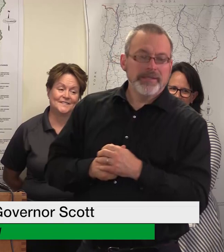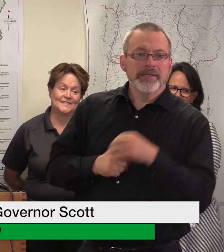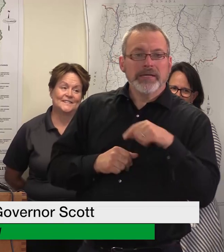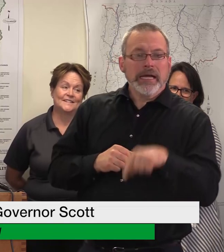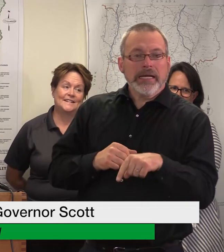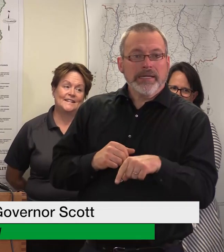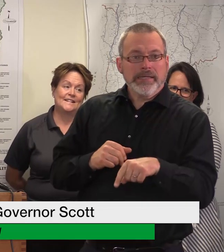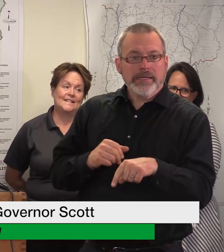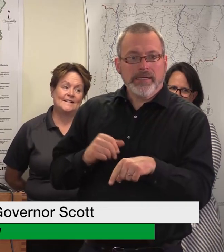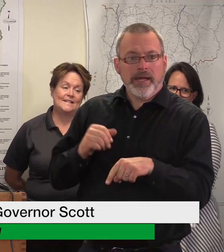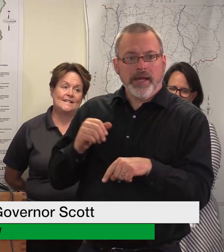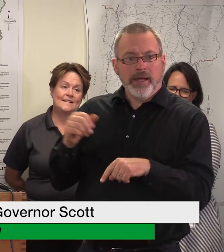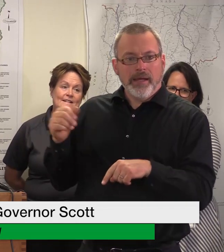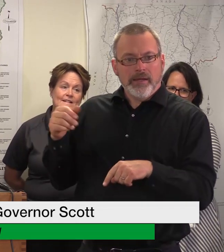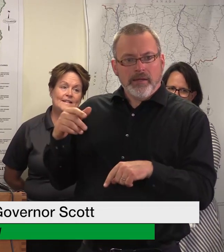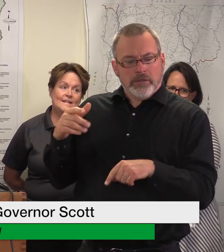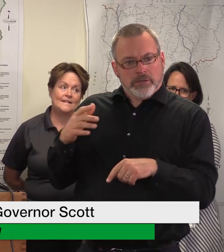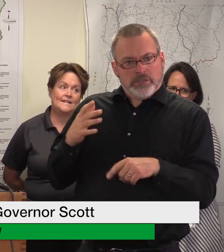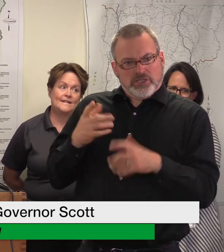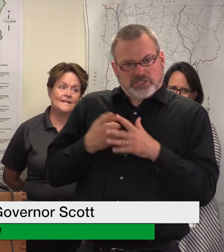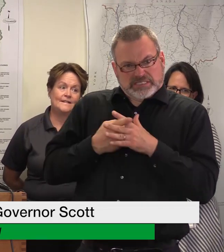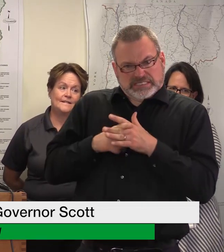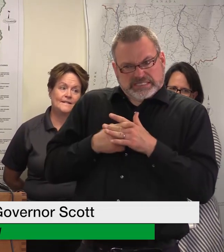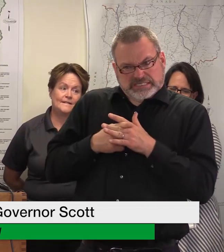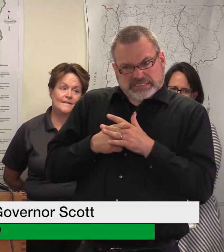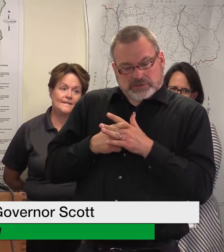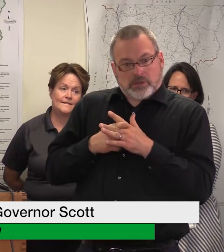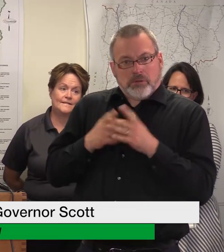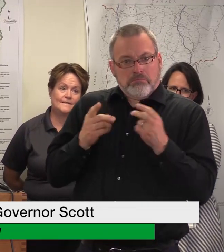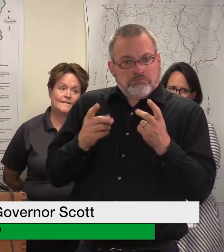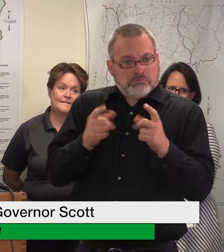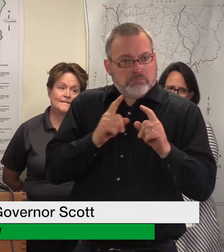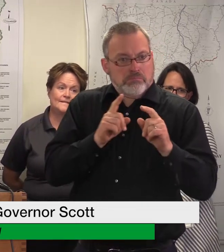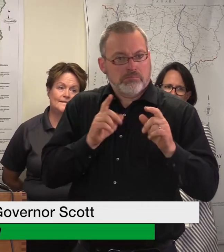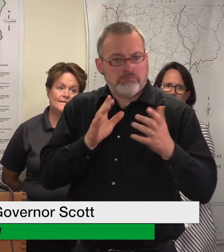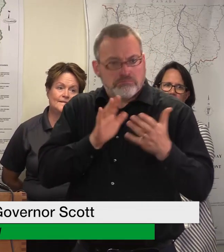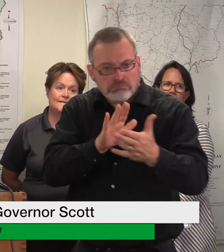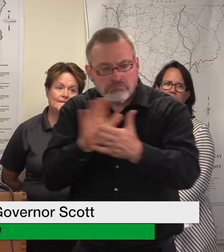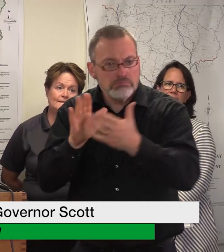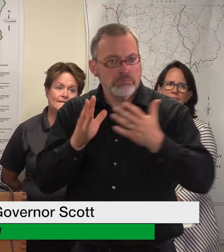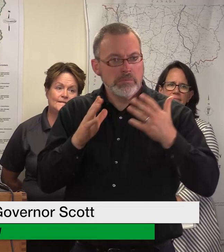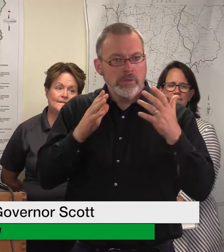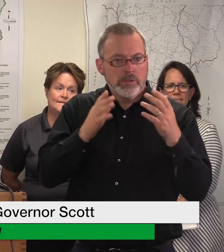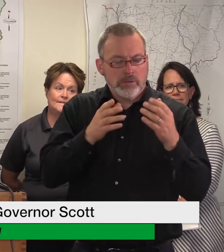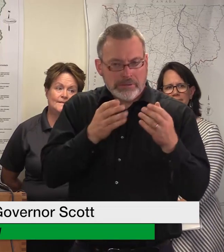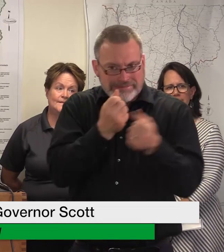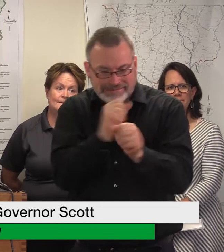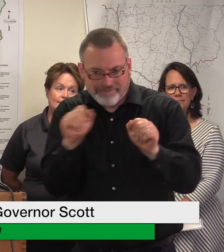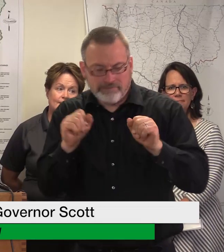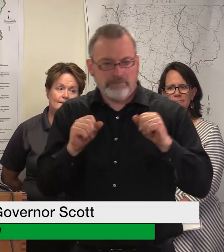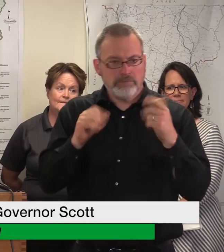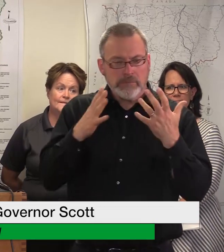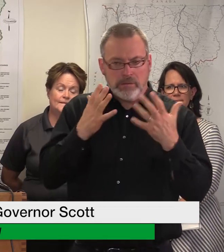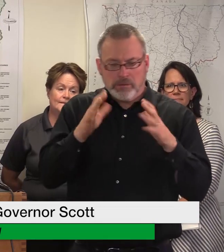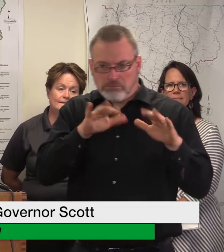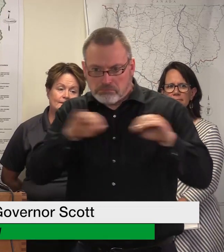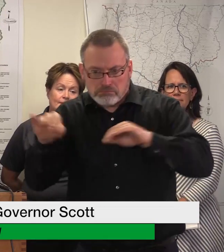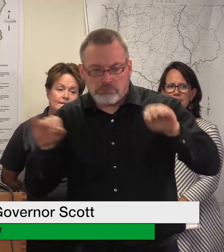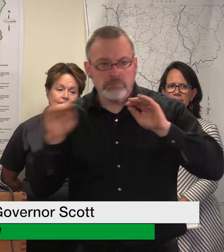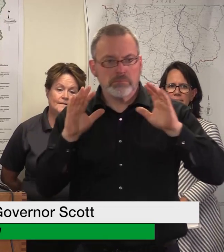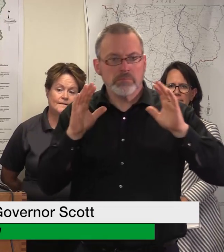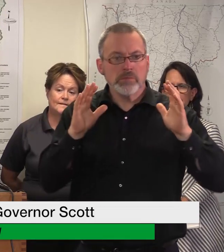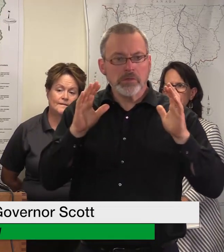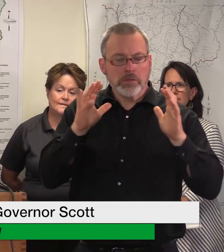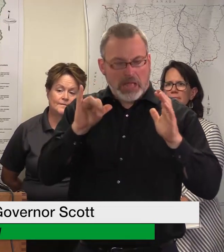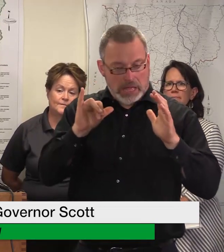You had your initial administrative reaction to it, helping people, getting people safe, starting the recovery